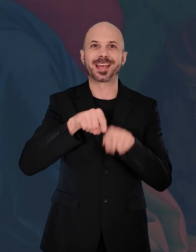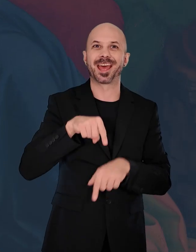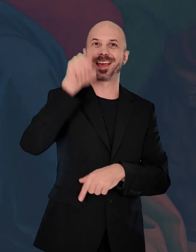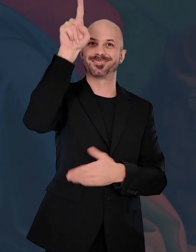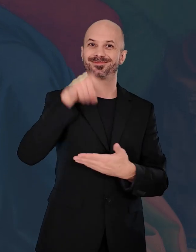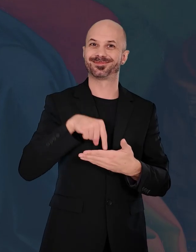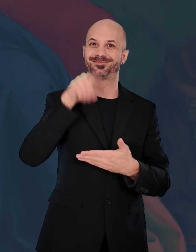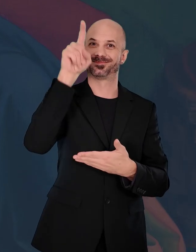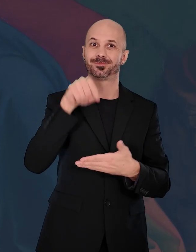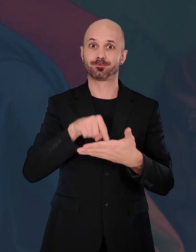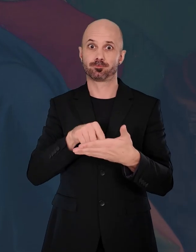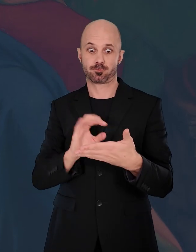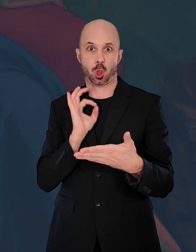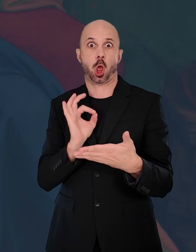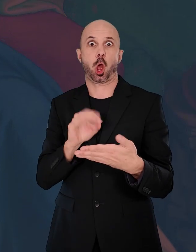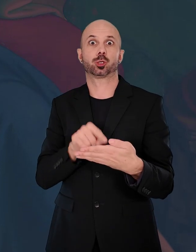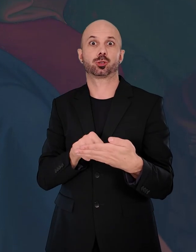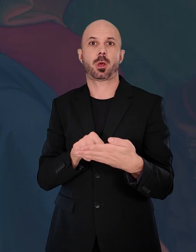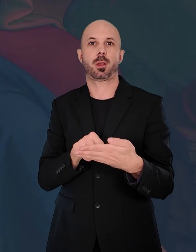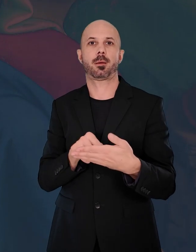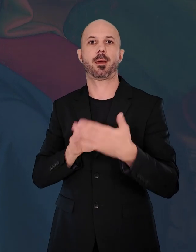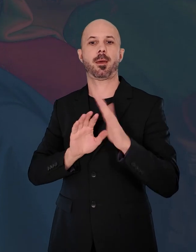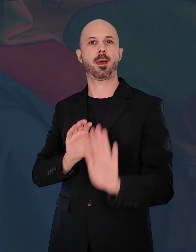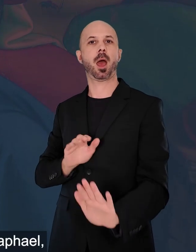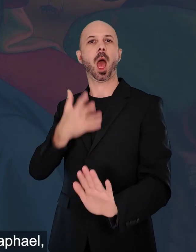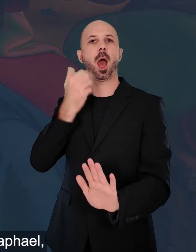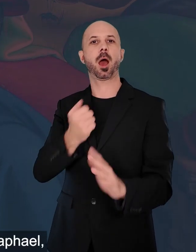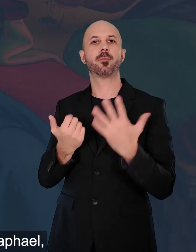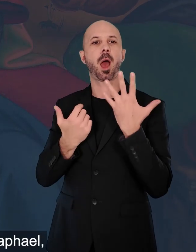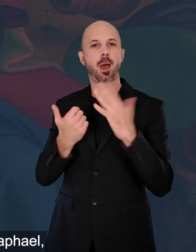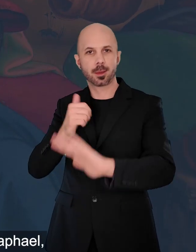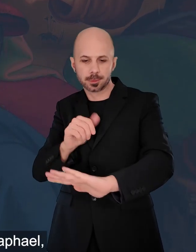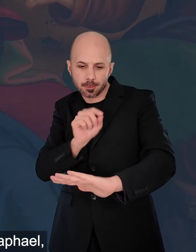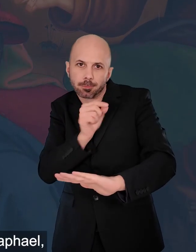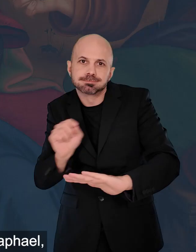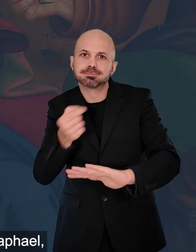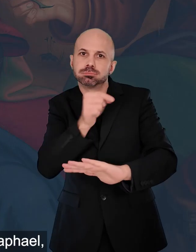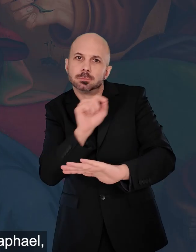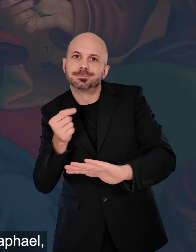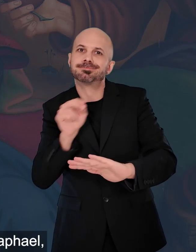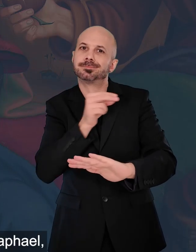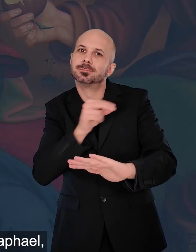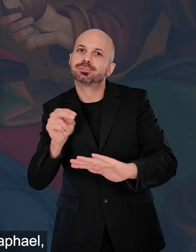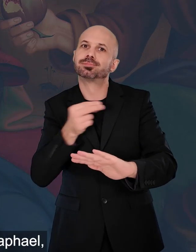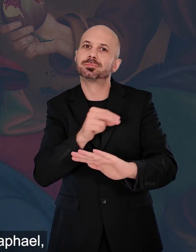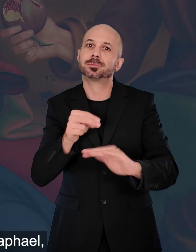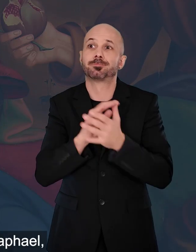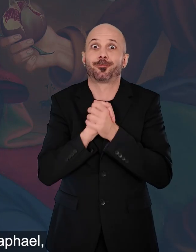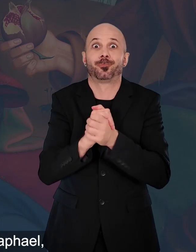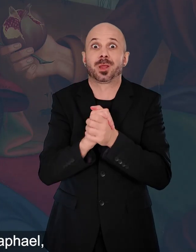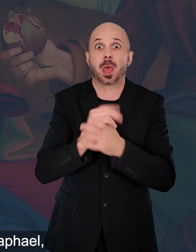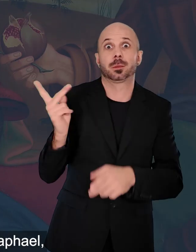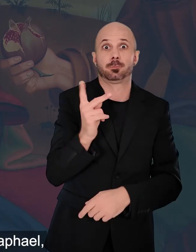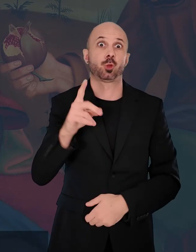larger panel. The back of the sheet has a few handwritten lines by Raphael in which